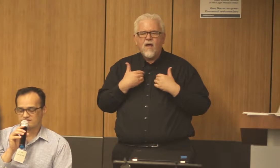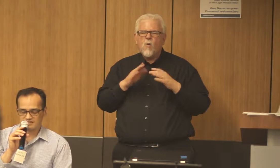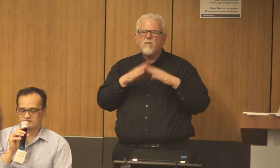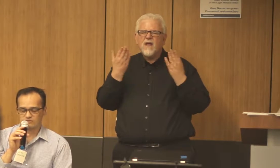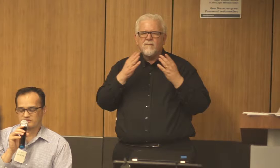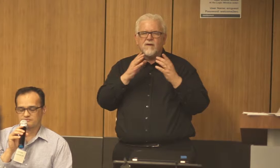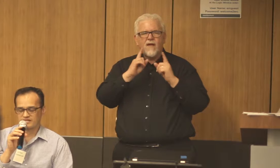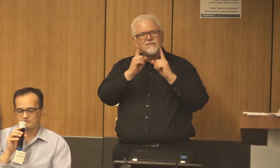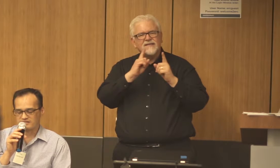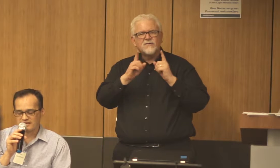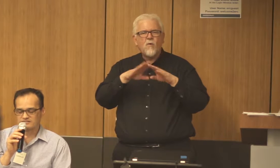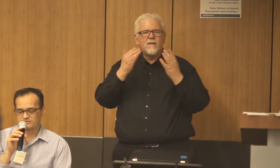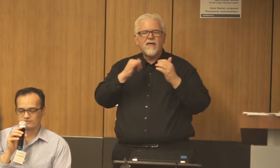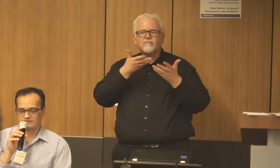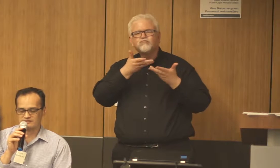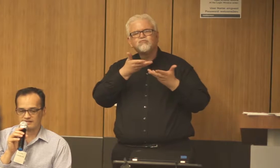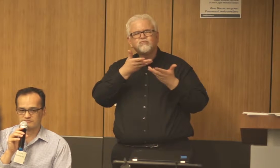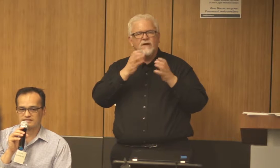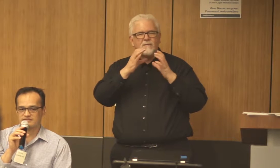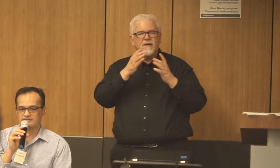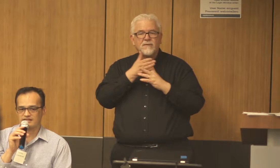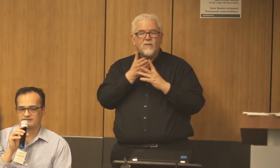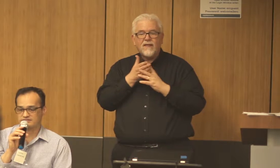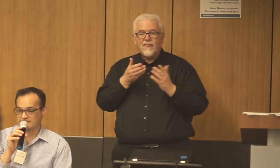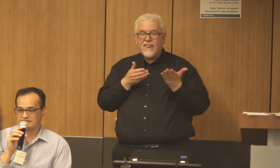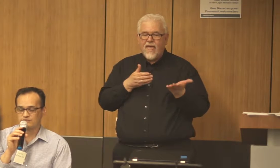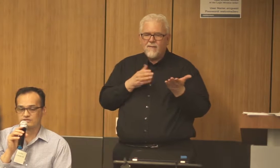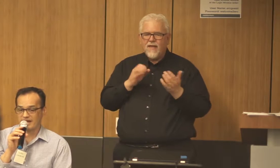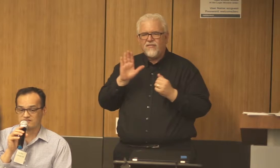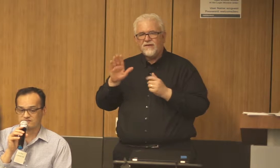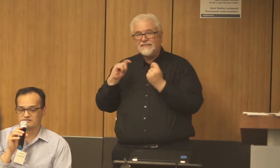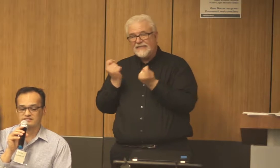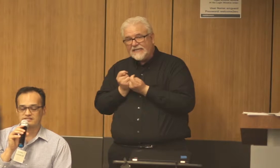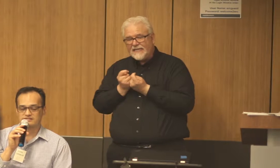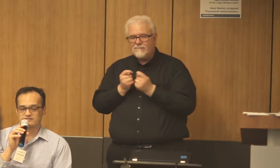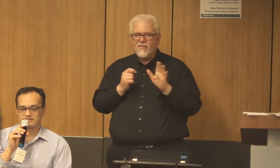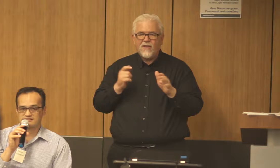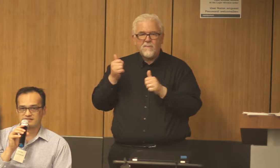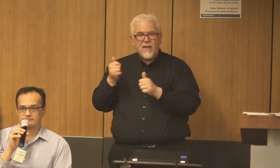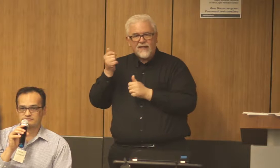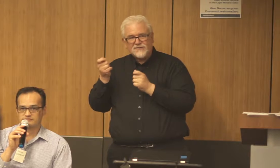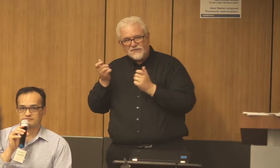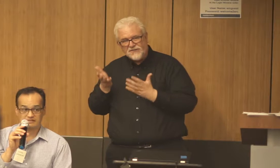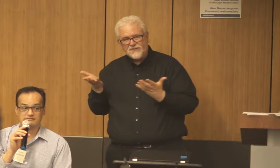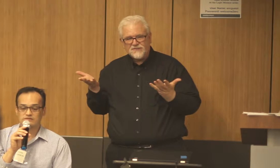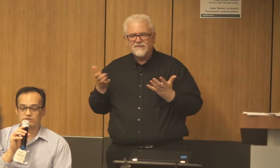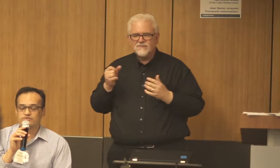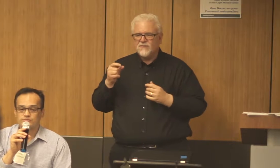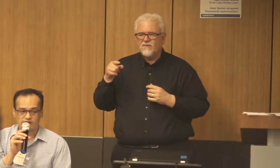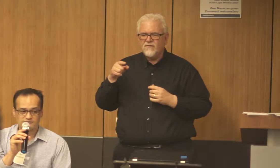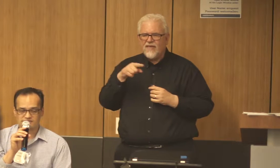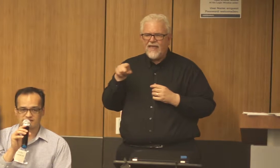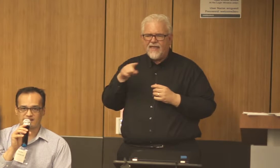up a conversation or open up that communication between them and their team or their manager, so that they can